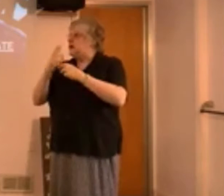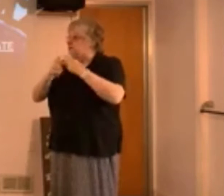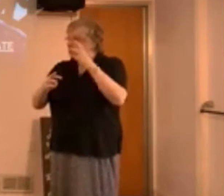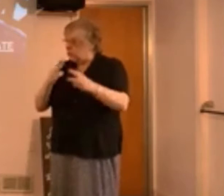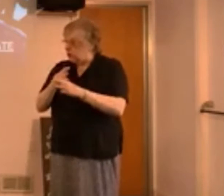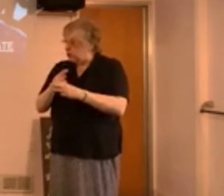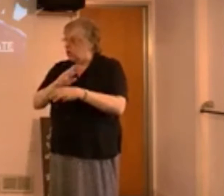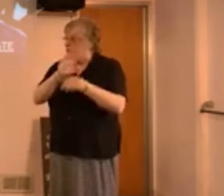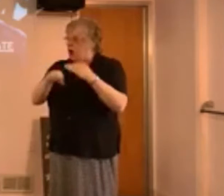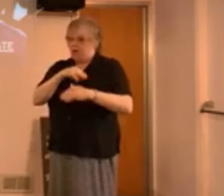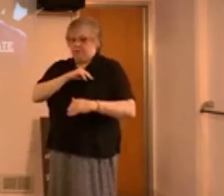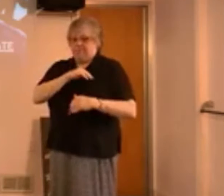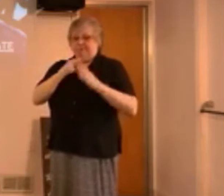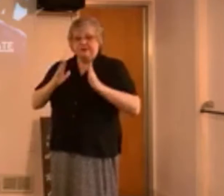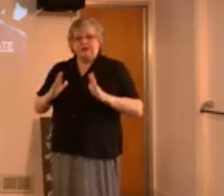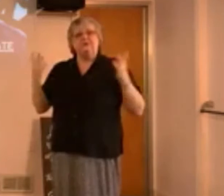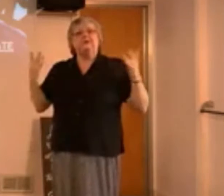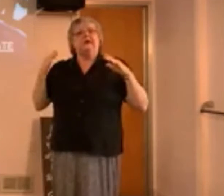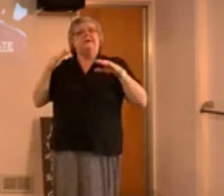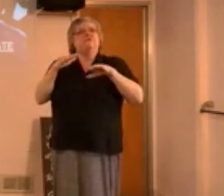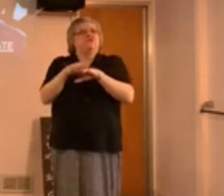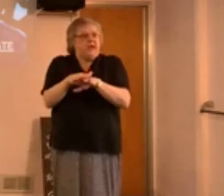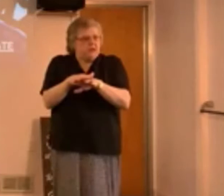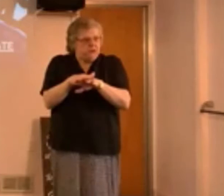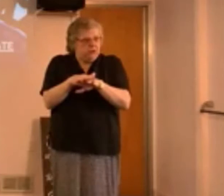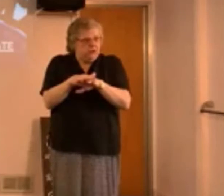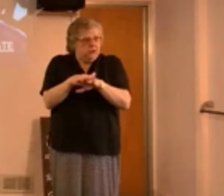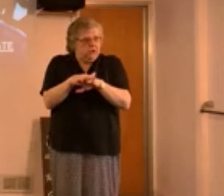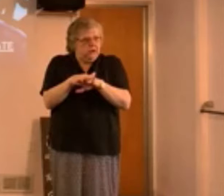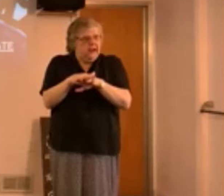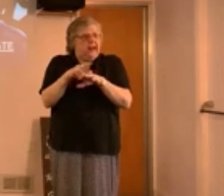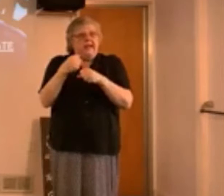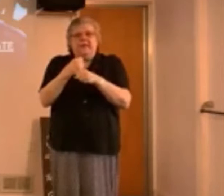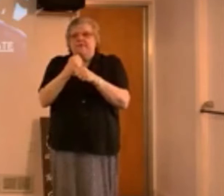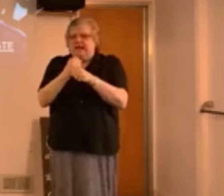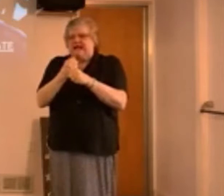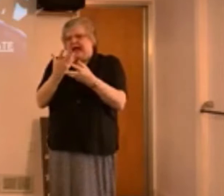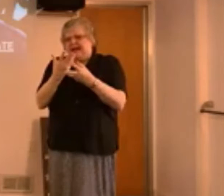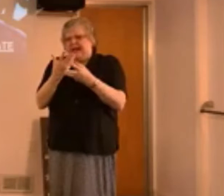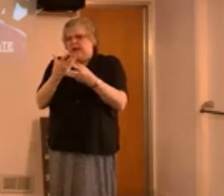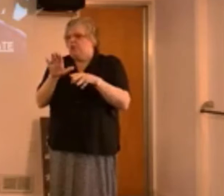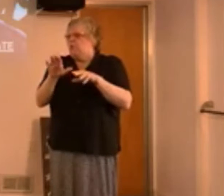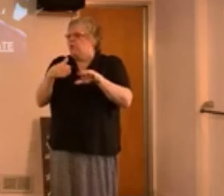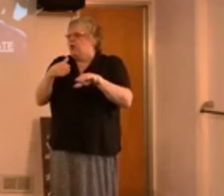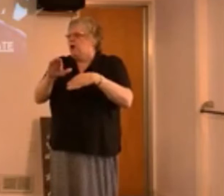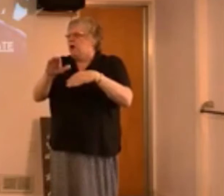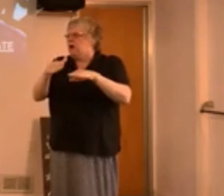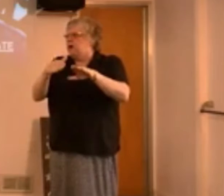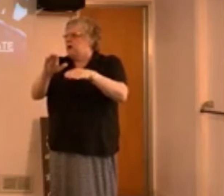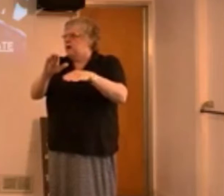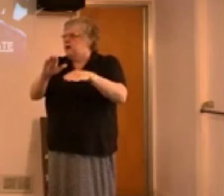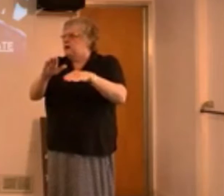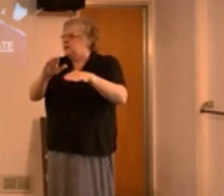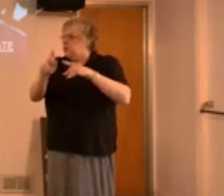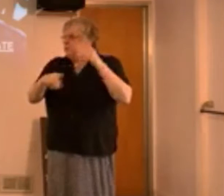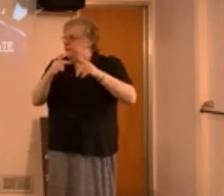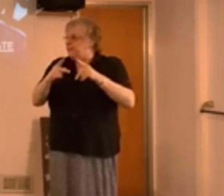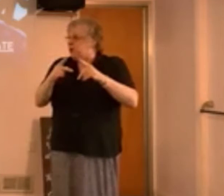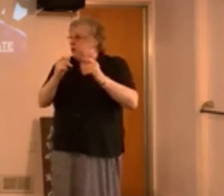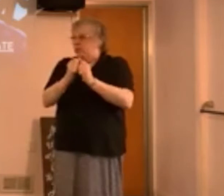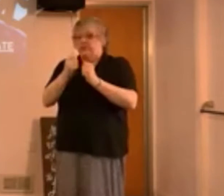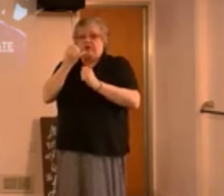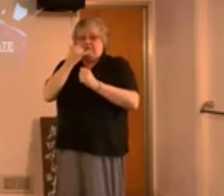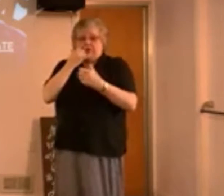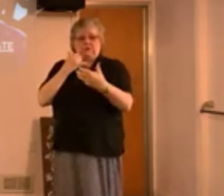the missionaries worked together to pull off a nature hike Easter event, where people would, with their smartphones, they would go